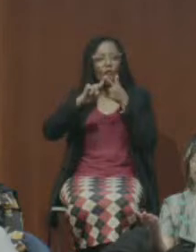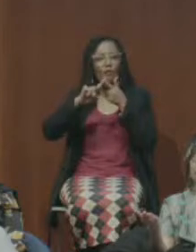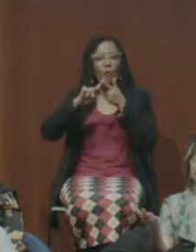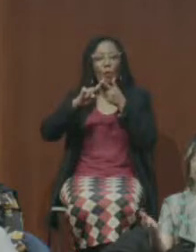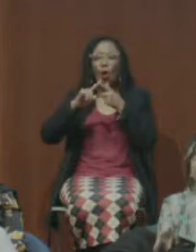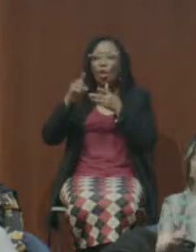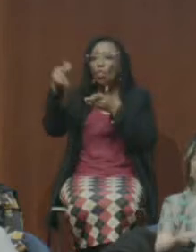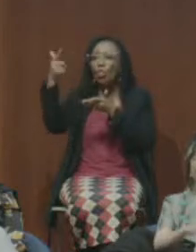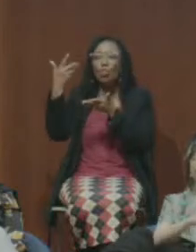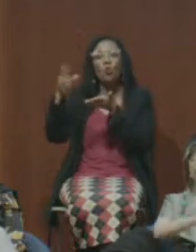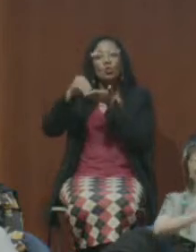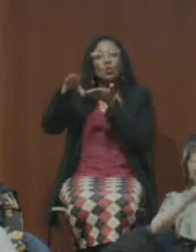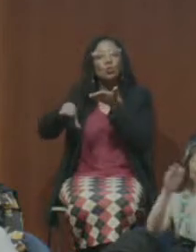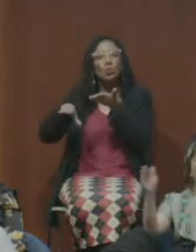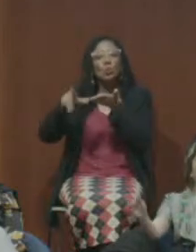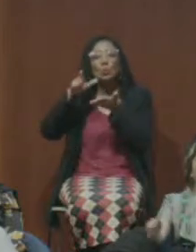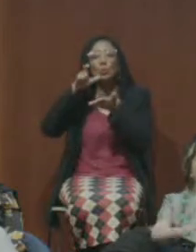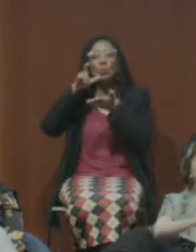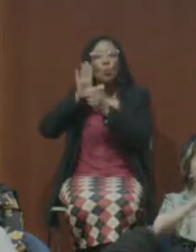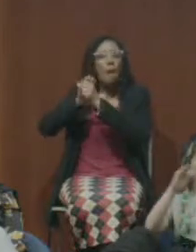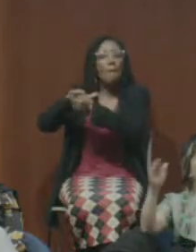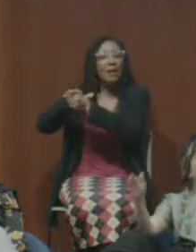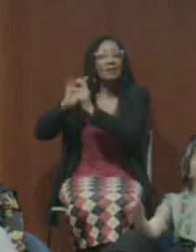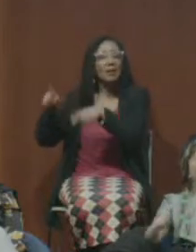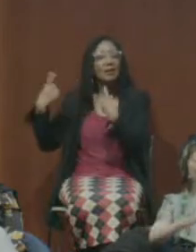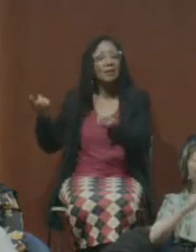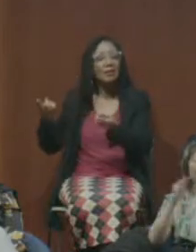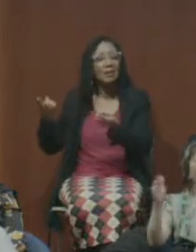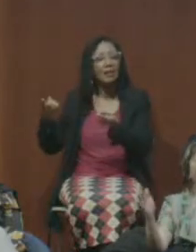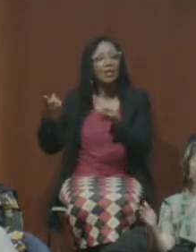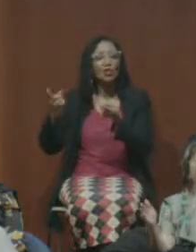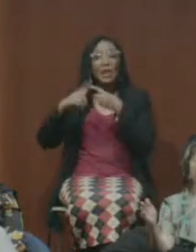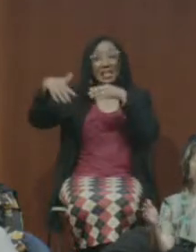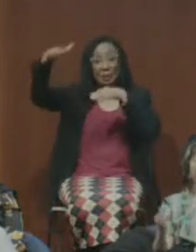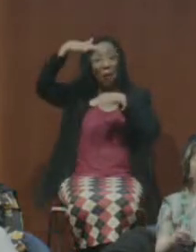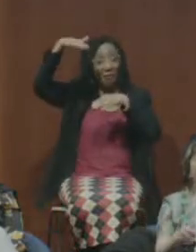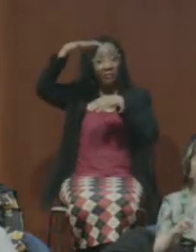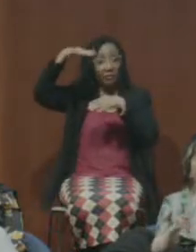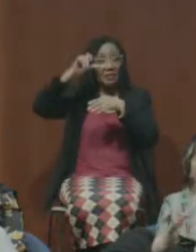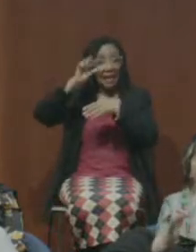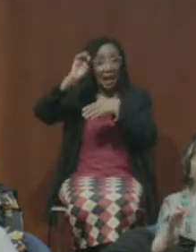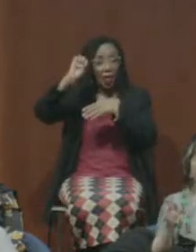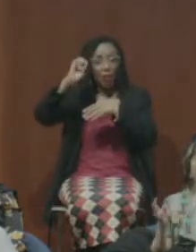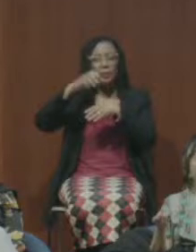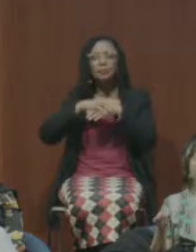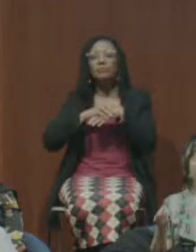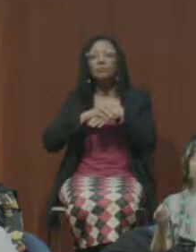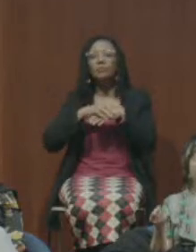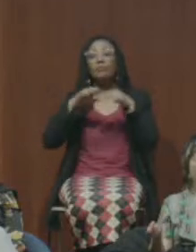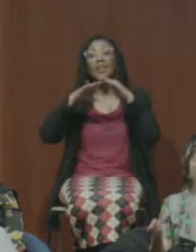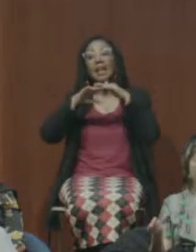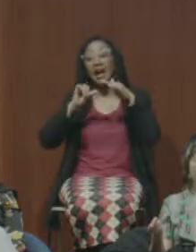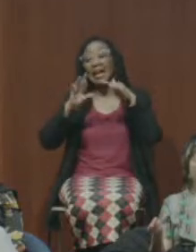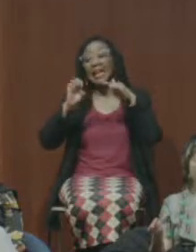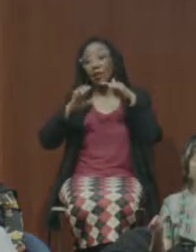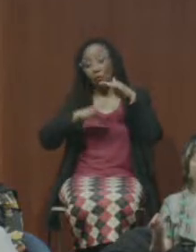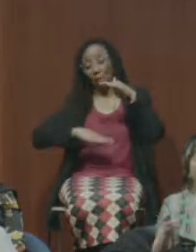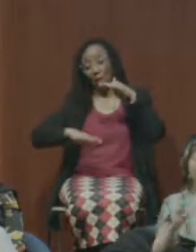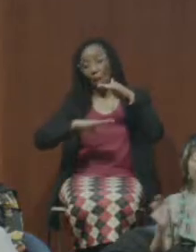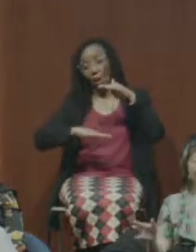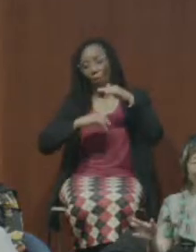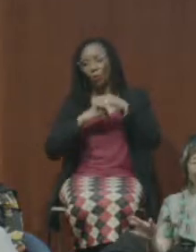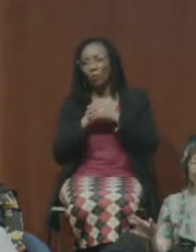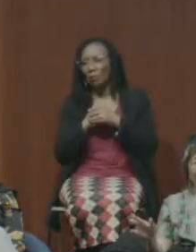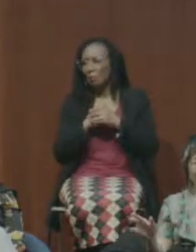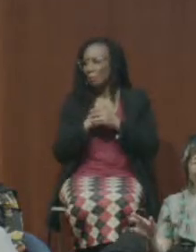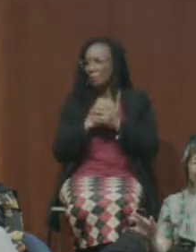students. So that's sort of how I'm dealing with care from above, right? Now, care from below, I